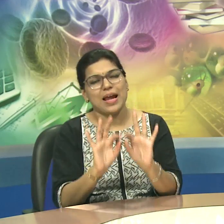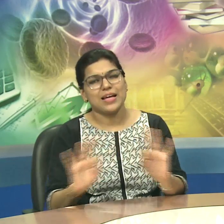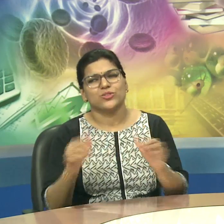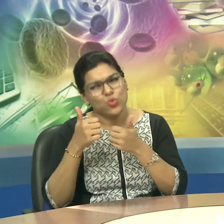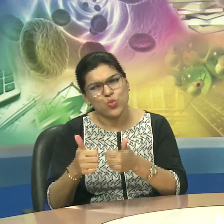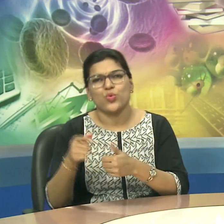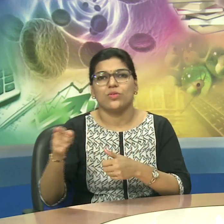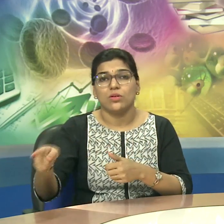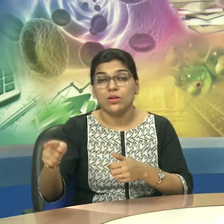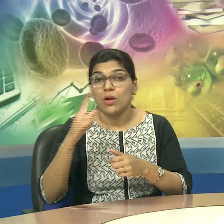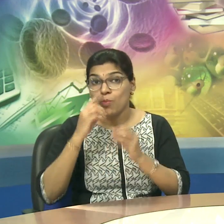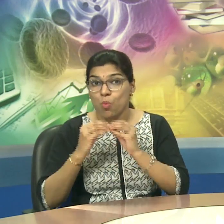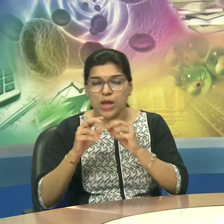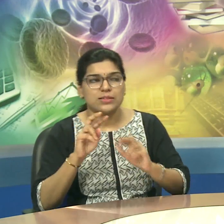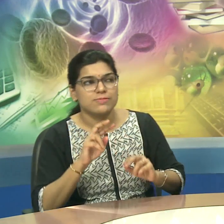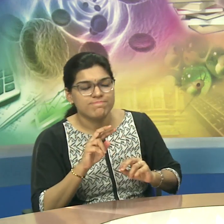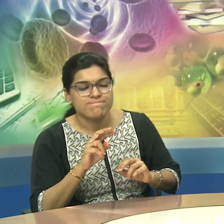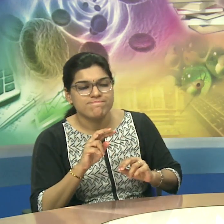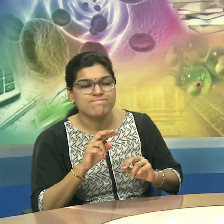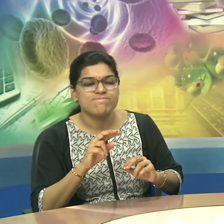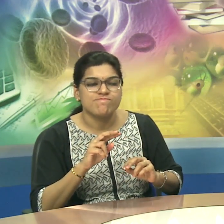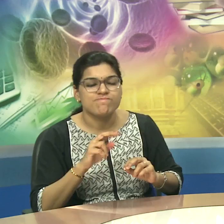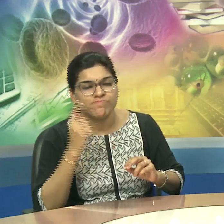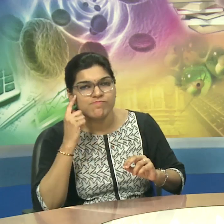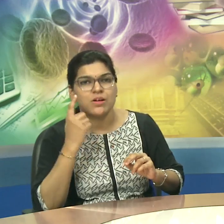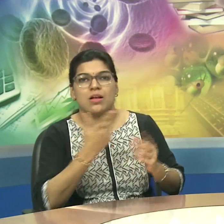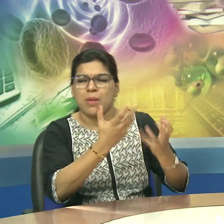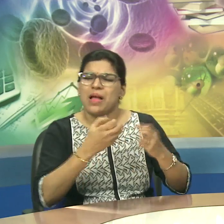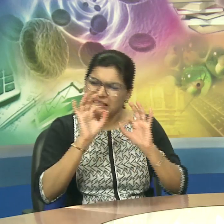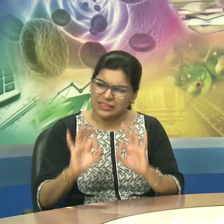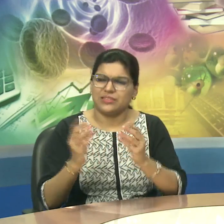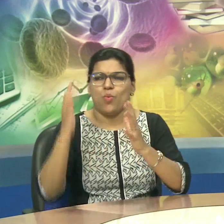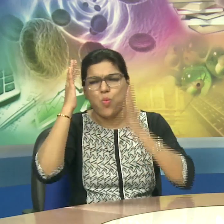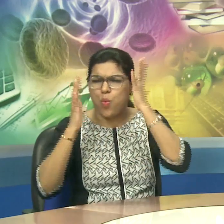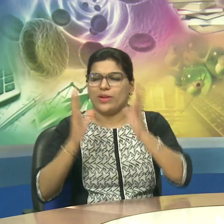and you will be happy. Then aunt just